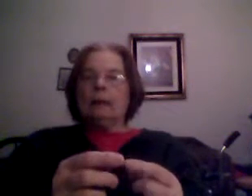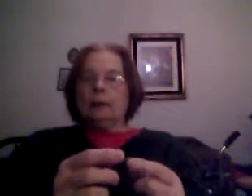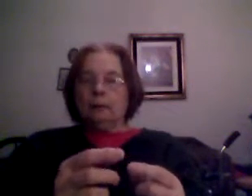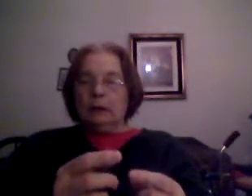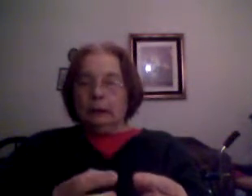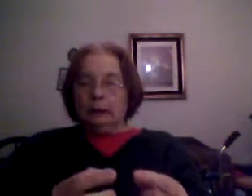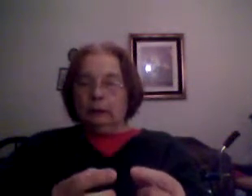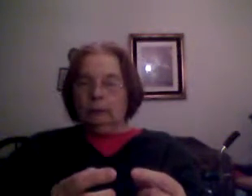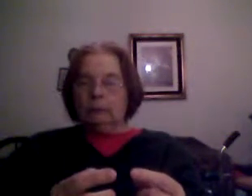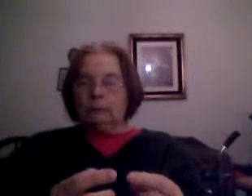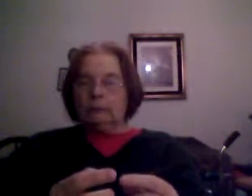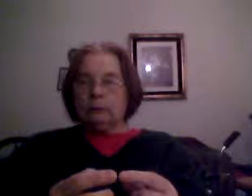The material